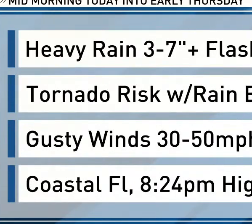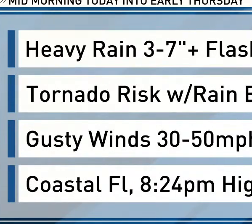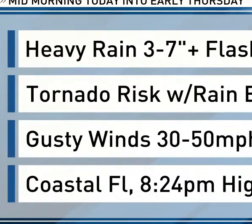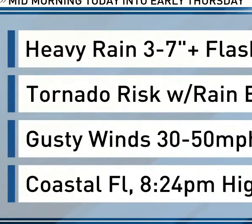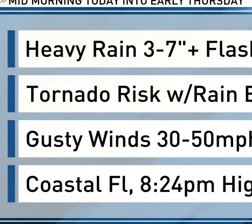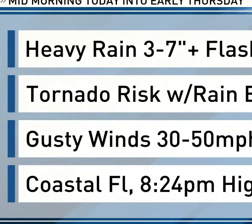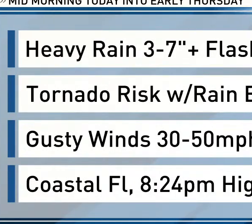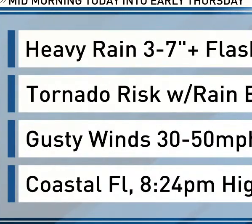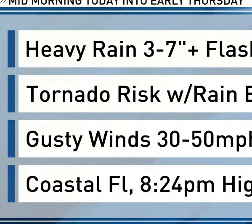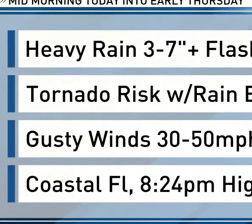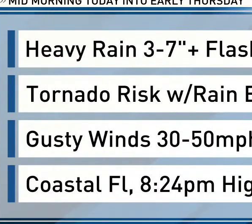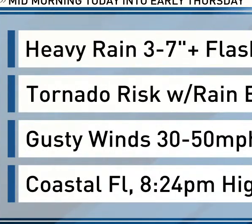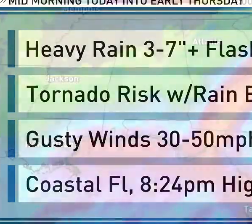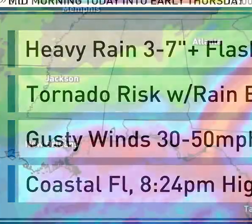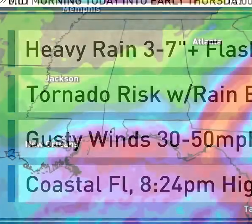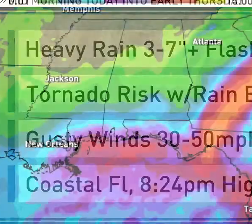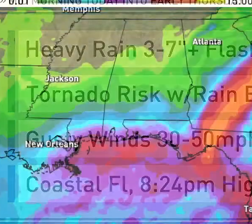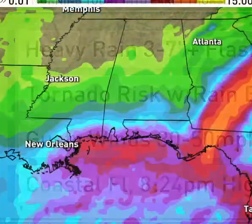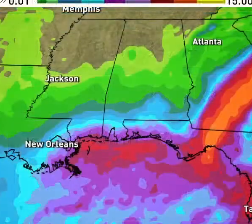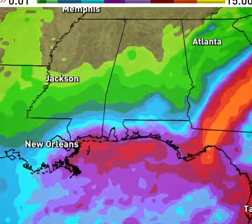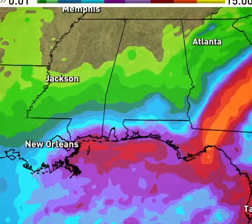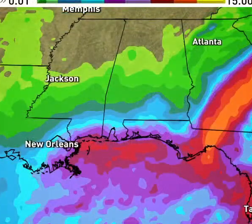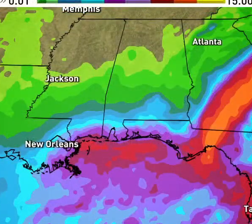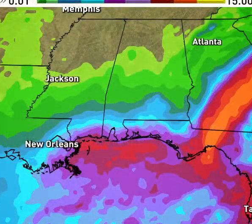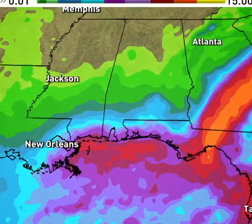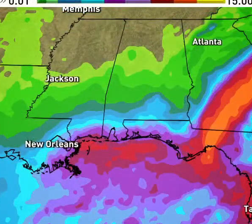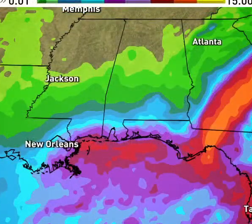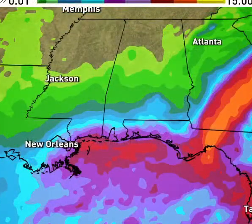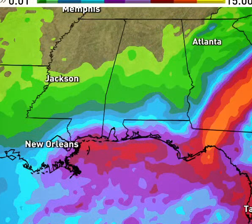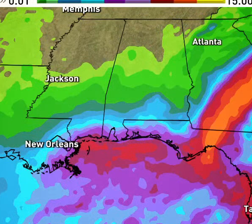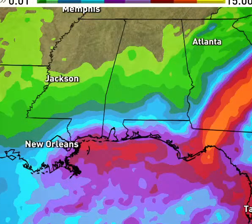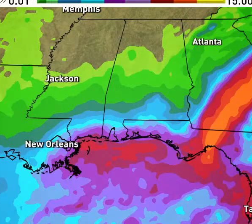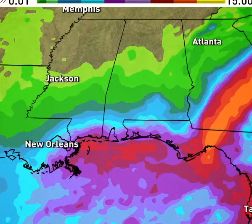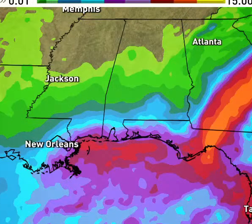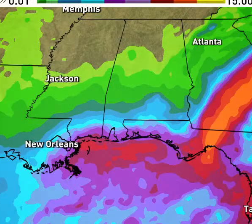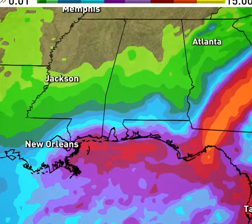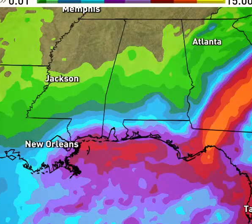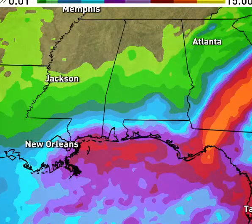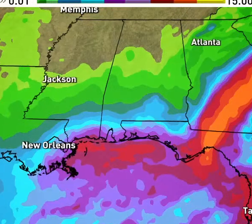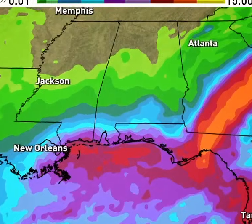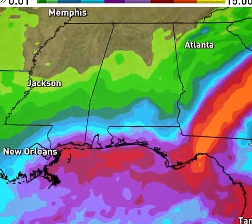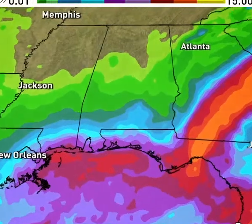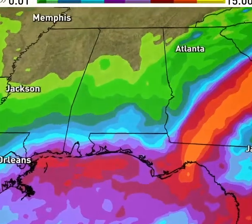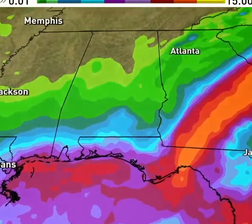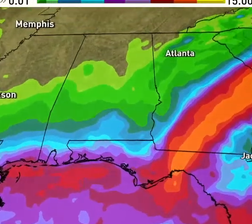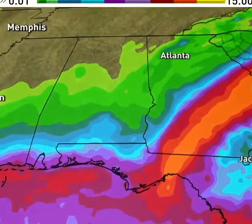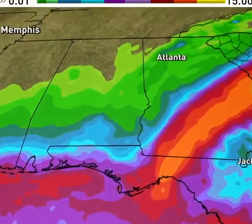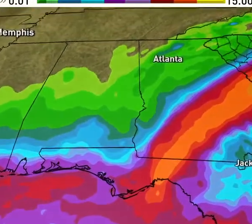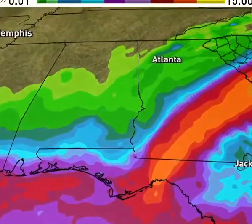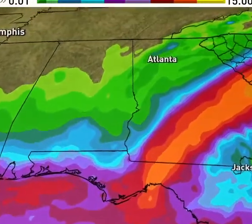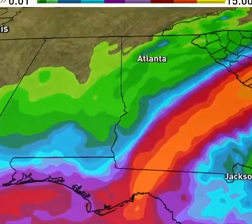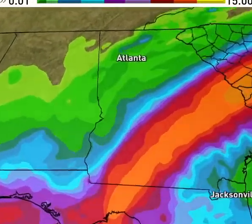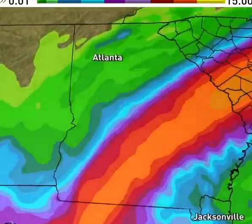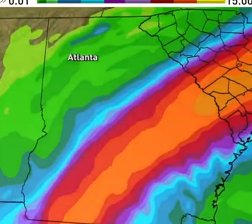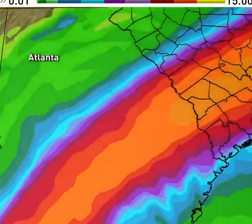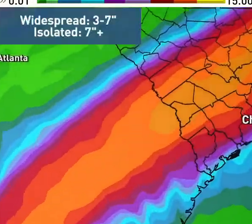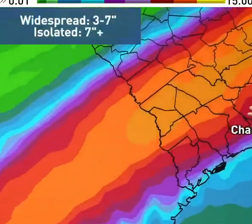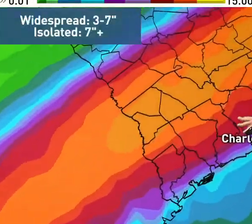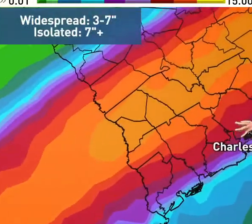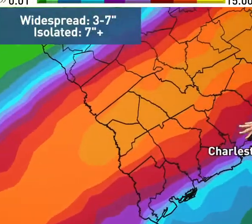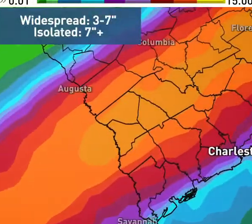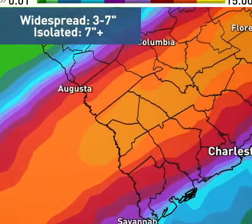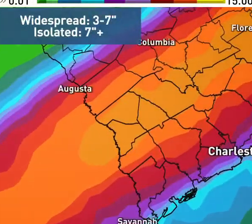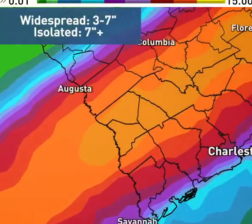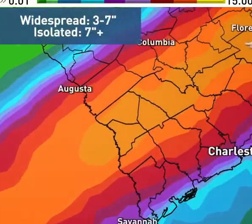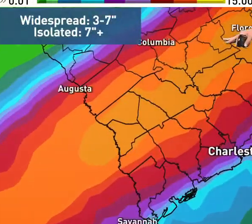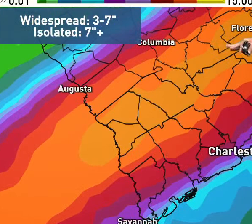high tide at 8:24 p.m. and we are looking at major flood stage in the Charleston harbor. We look at those rainfall totals again,